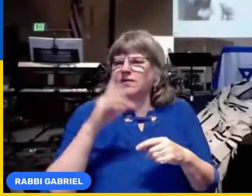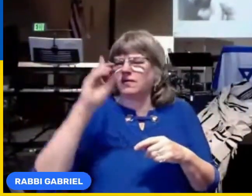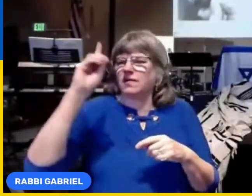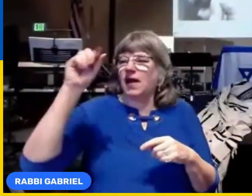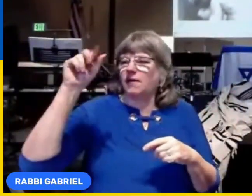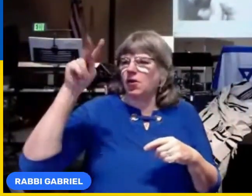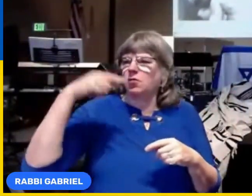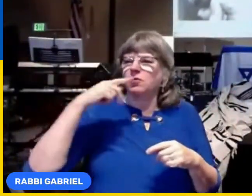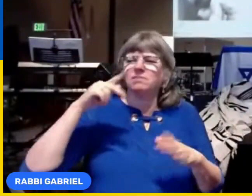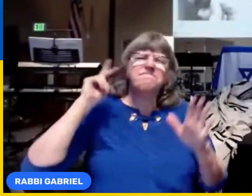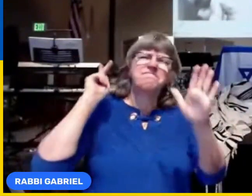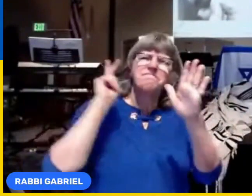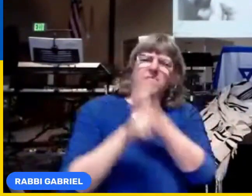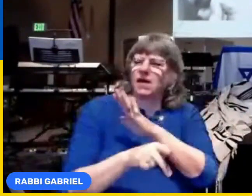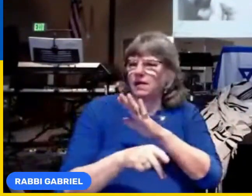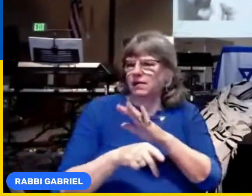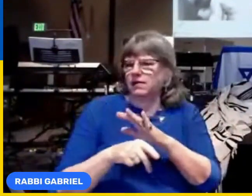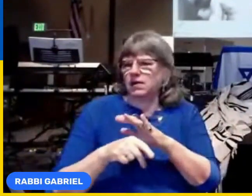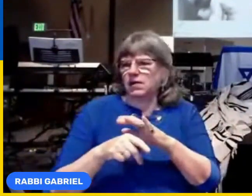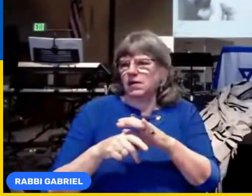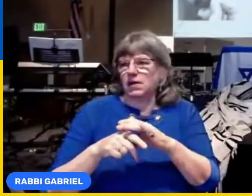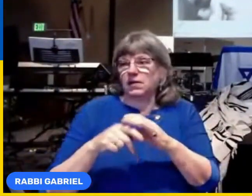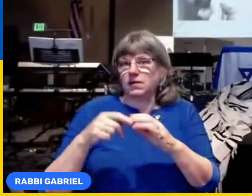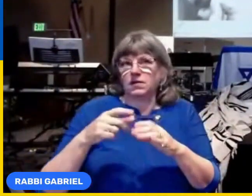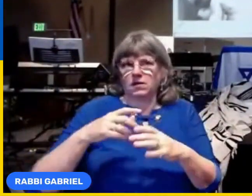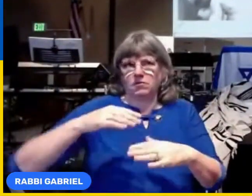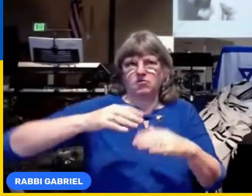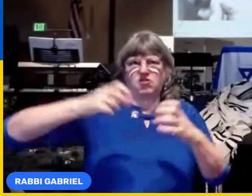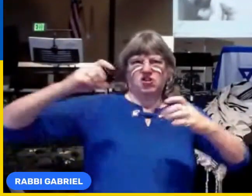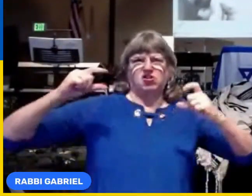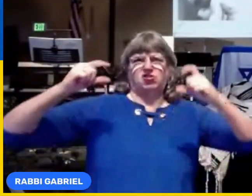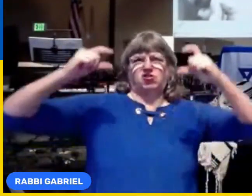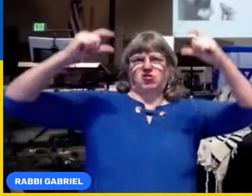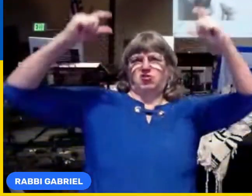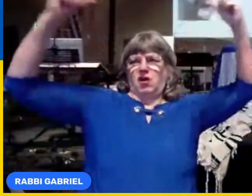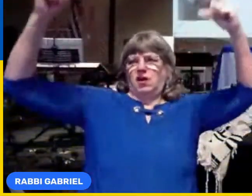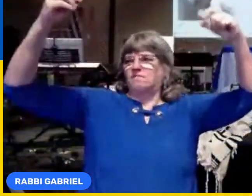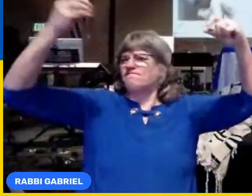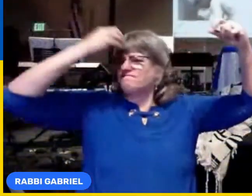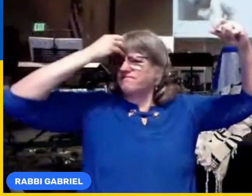Goliath. The statue had been ordered to be made in